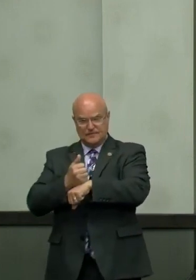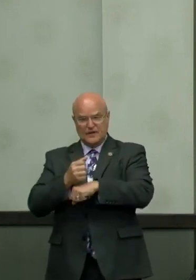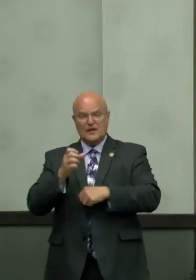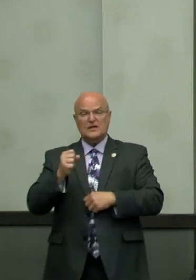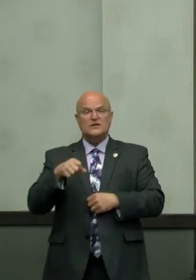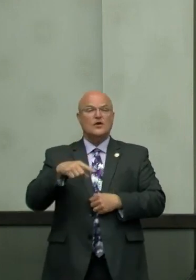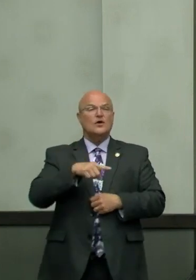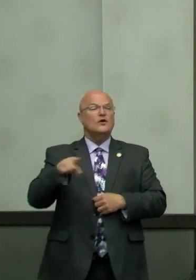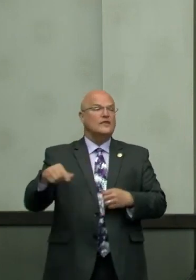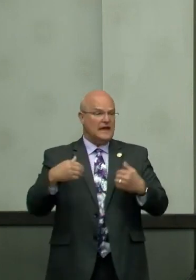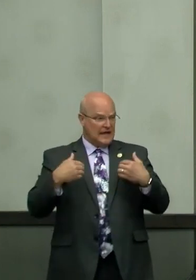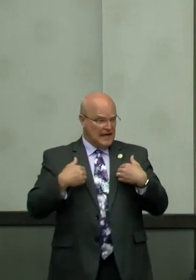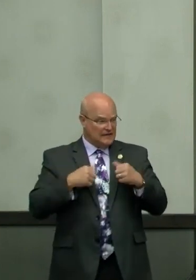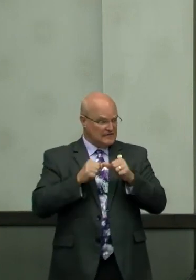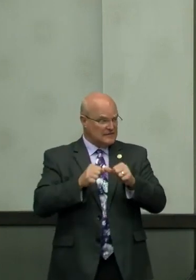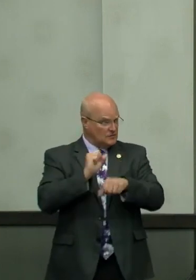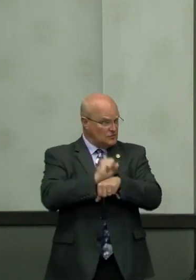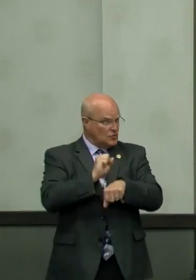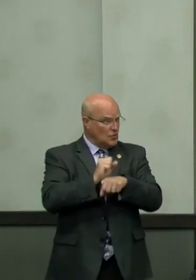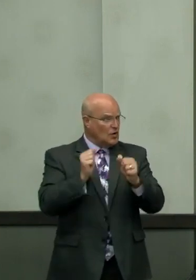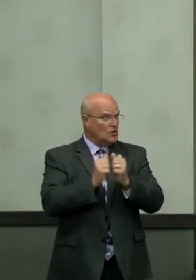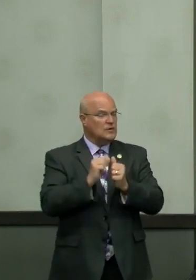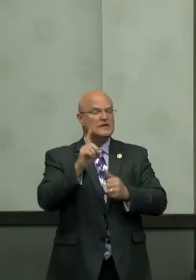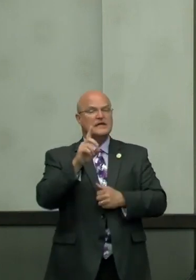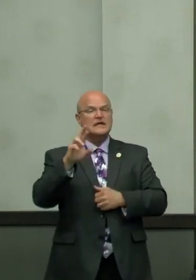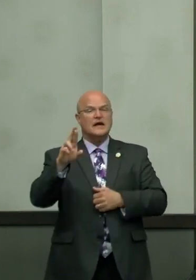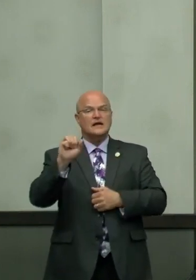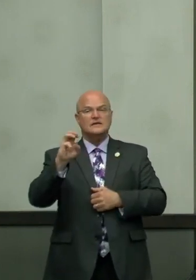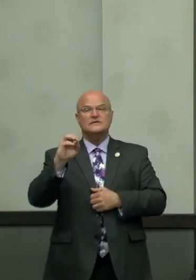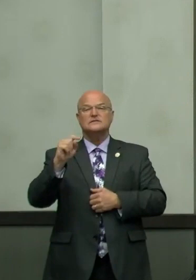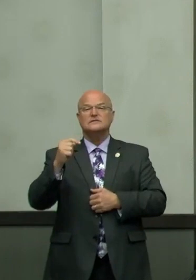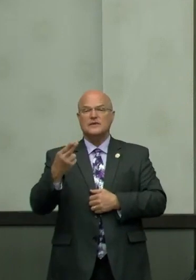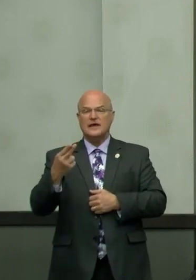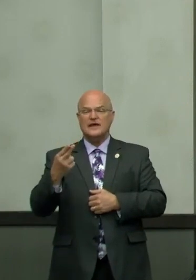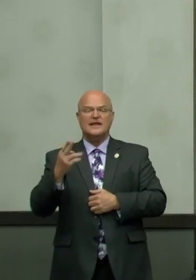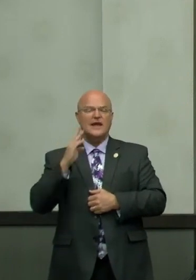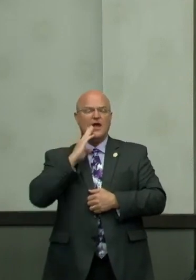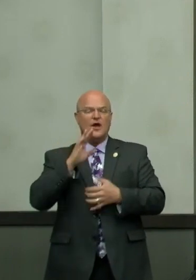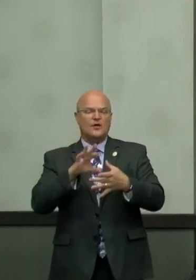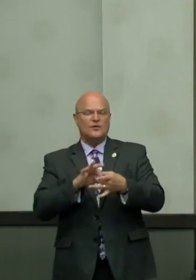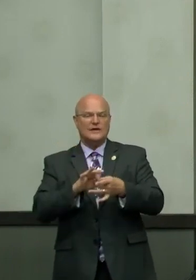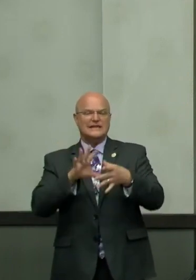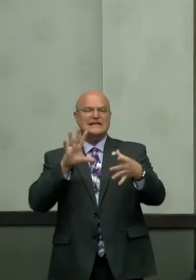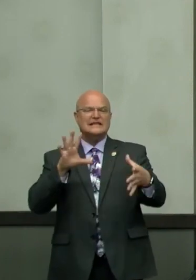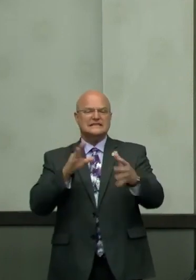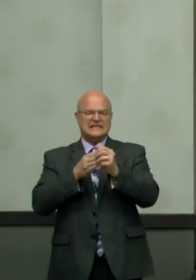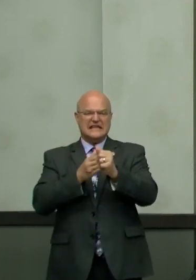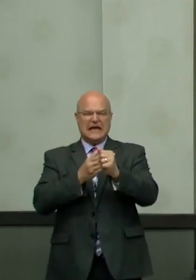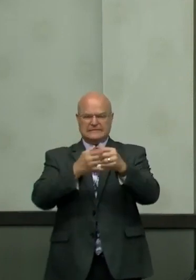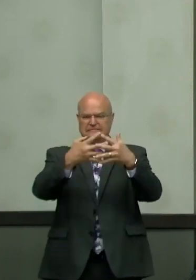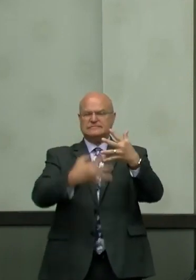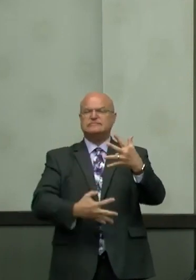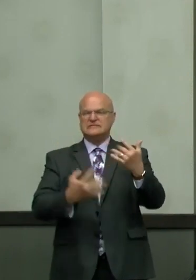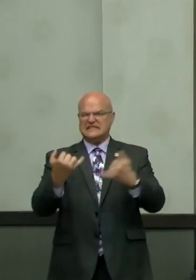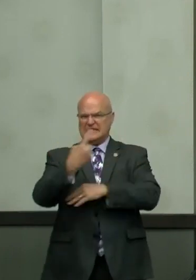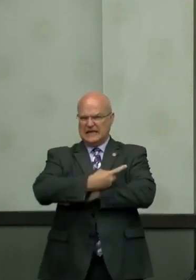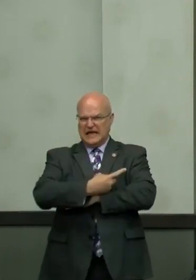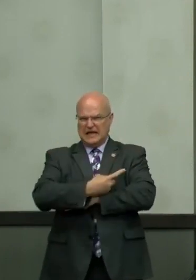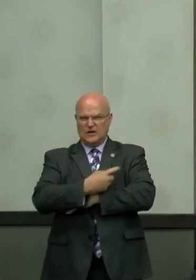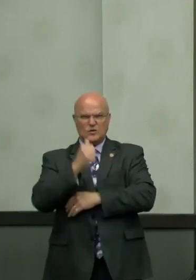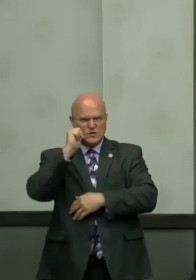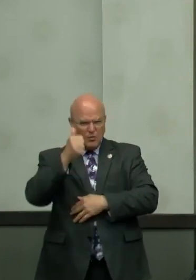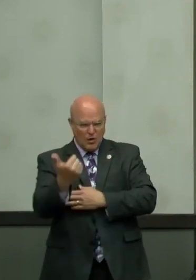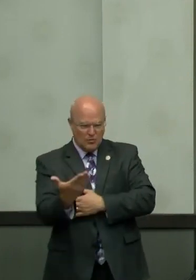And they're continuing to work with Dr. Smith. He'll be releasing the guidance late today or